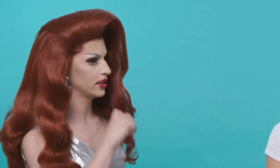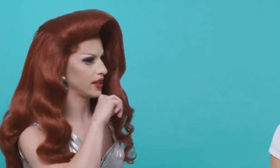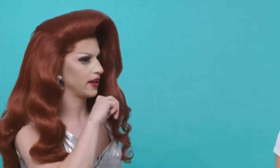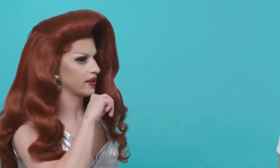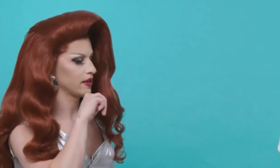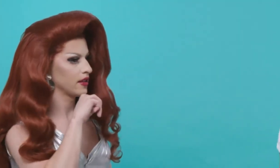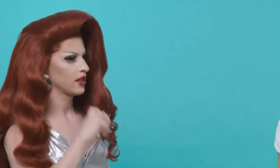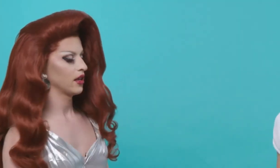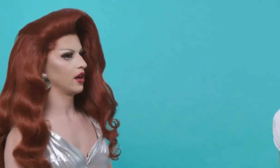is that